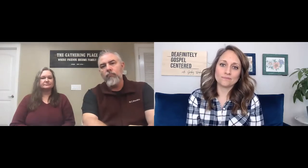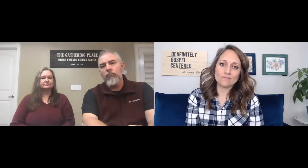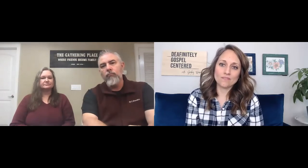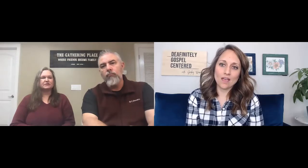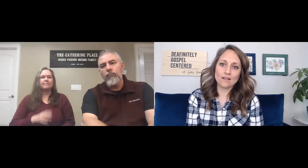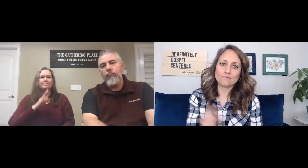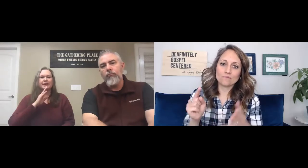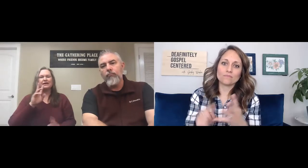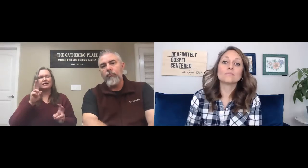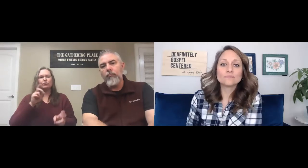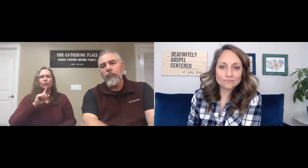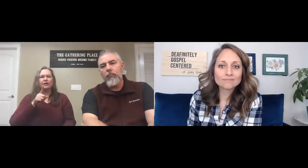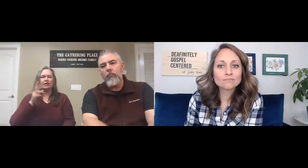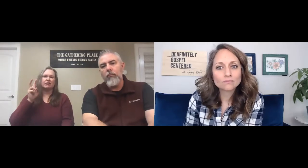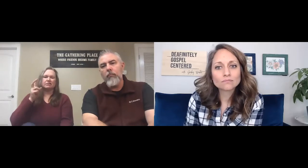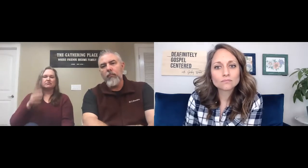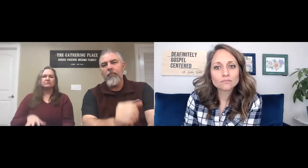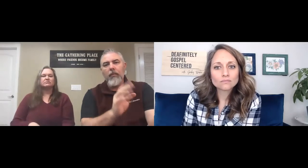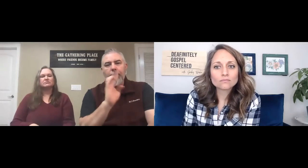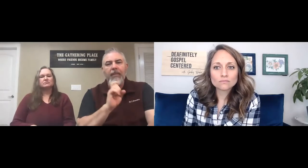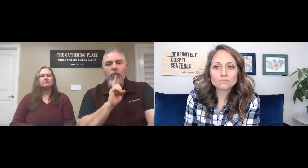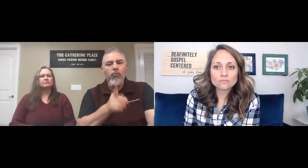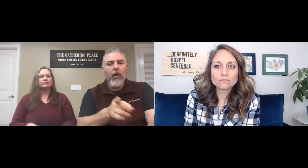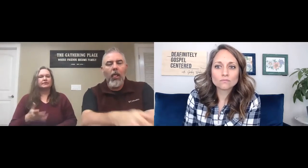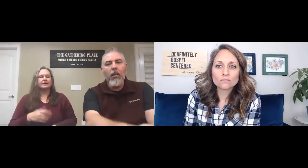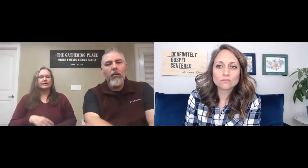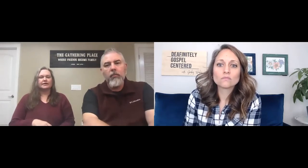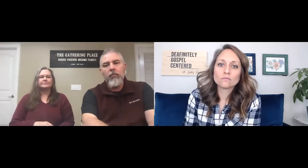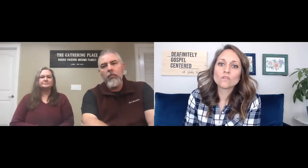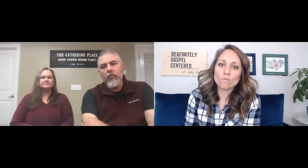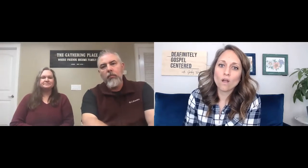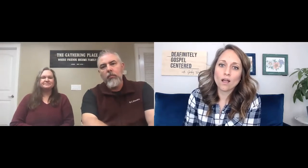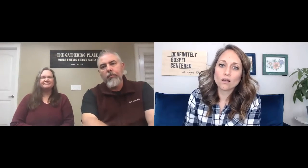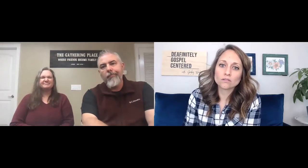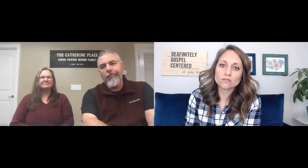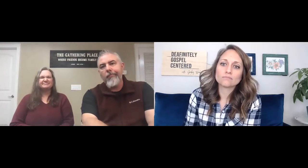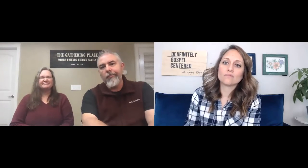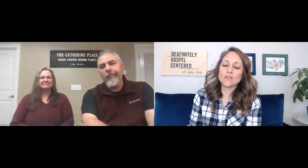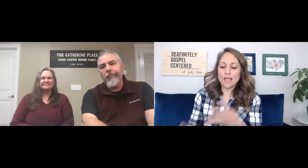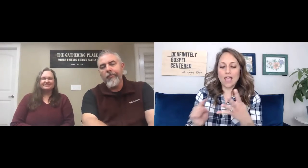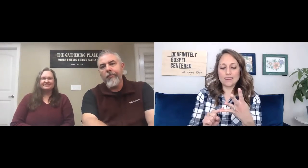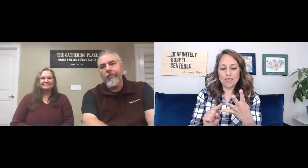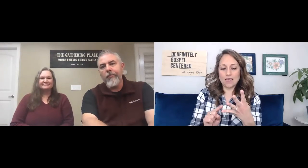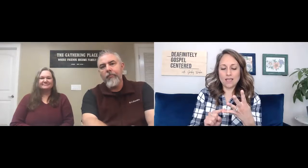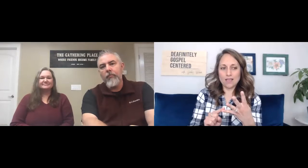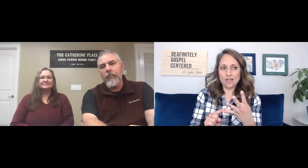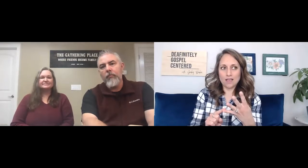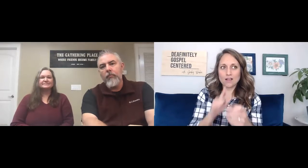Whatever it looks like at home must look like outside. Be real. Yeah. And then the last